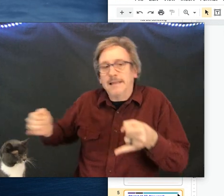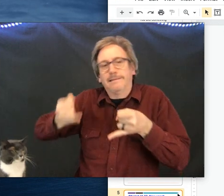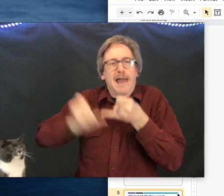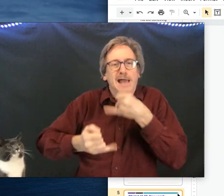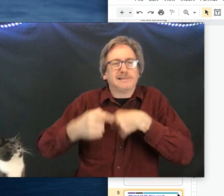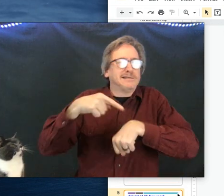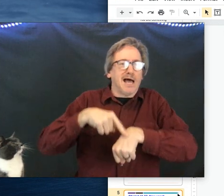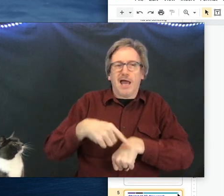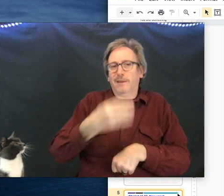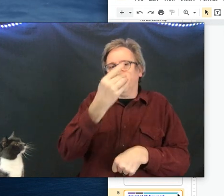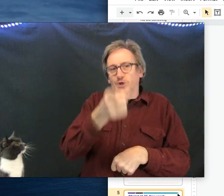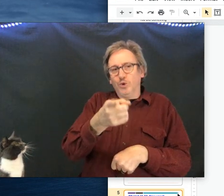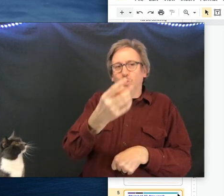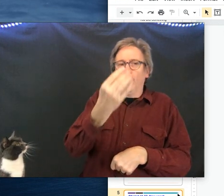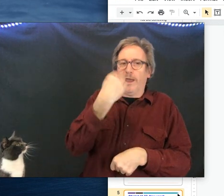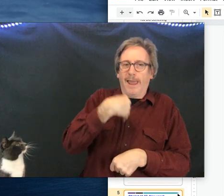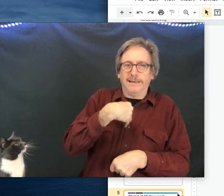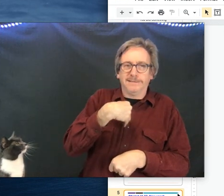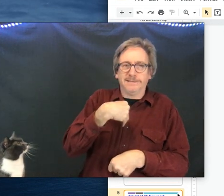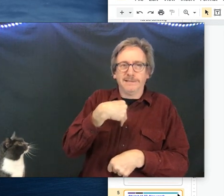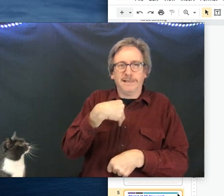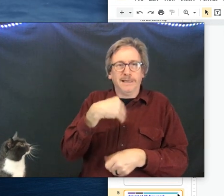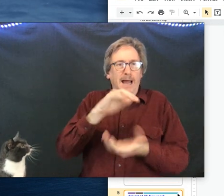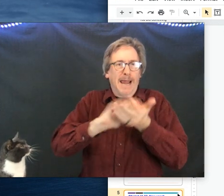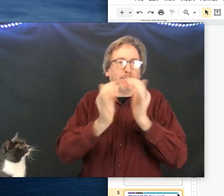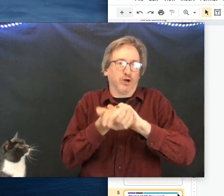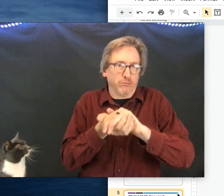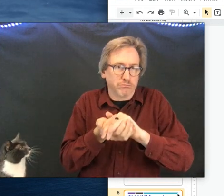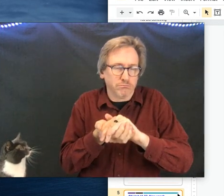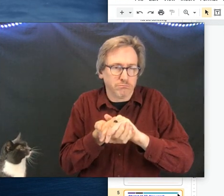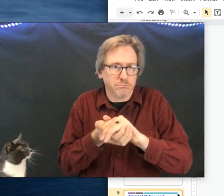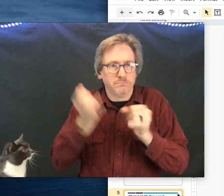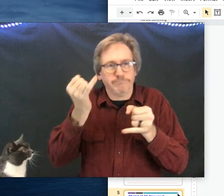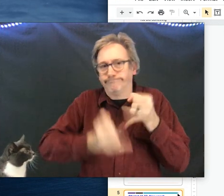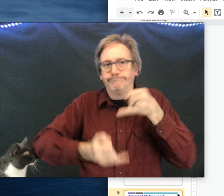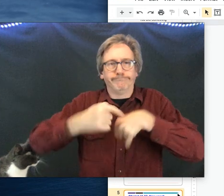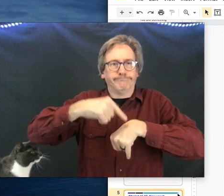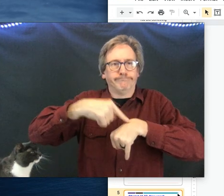when was the last time you ate a hamburger?